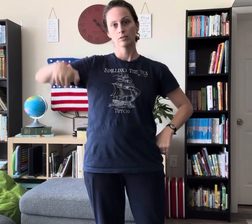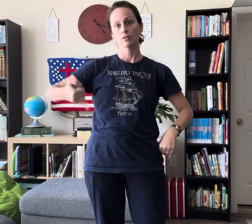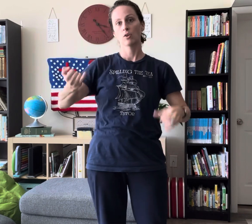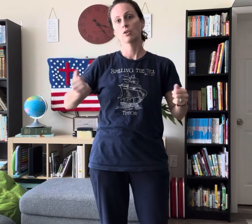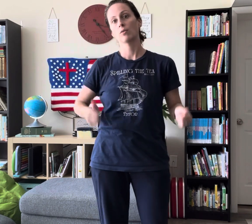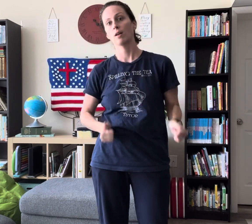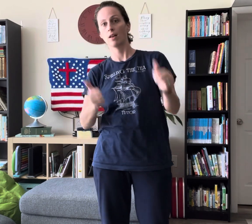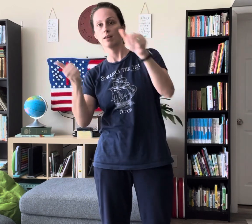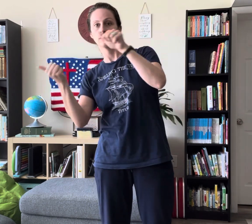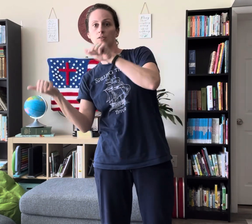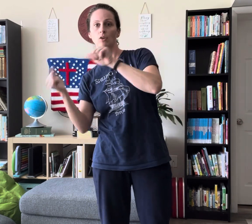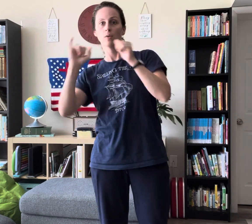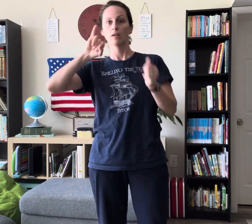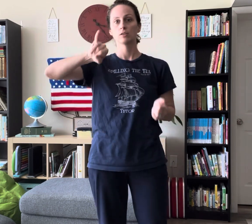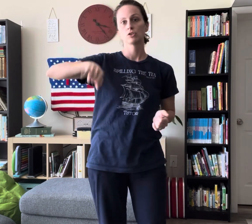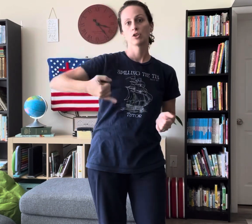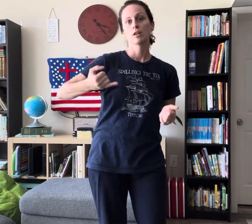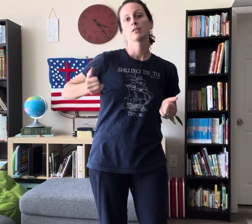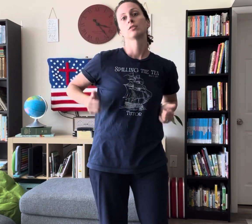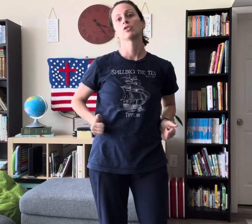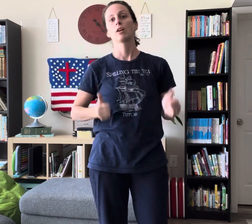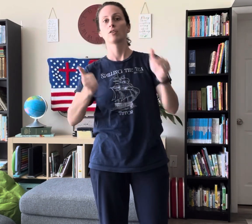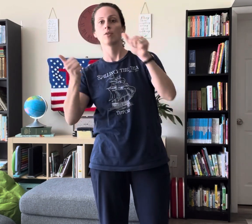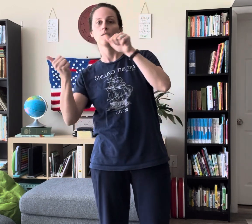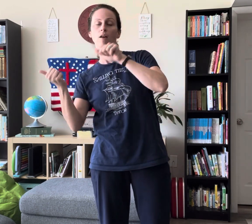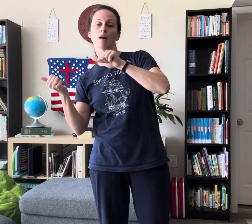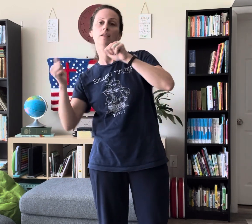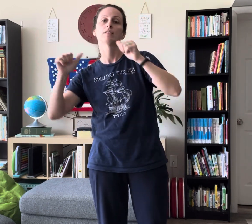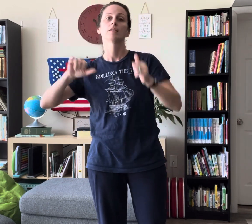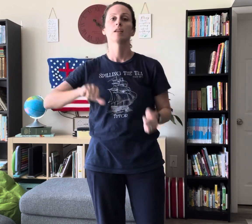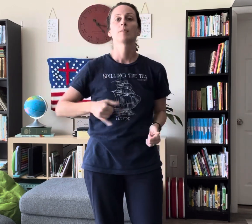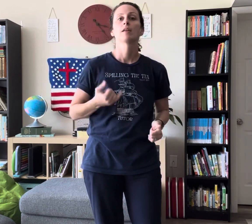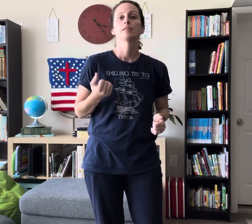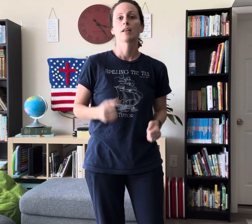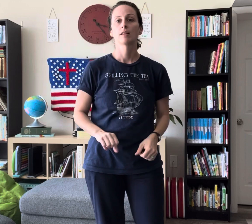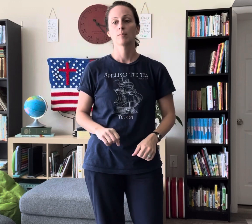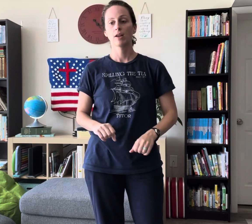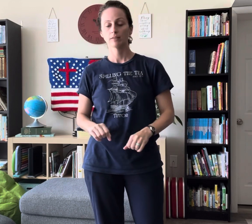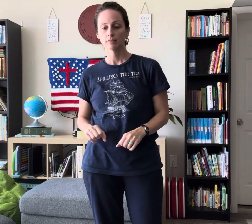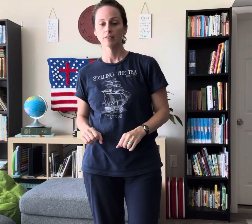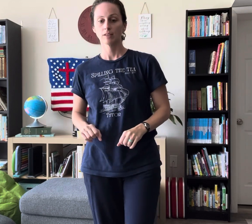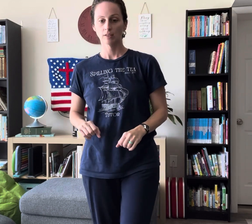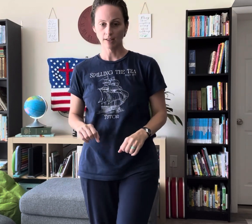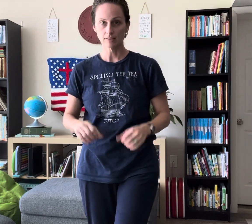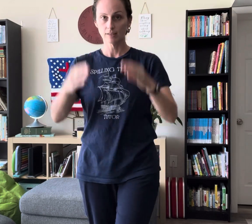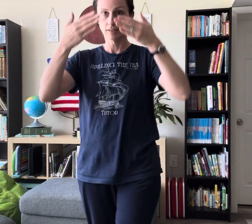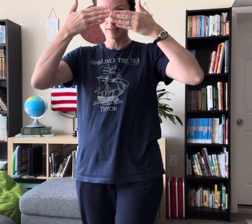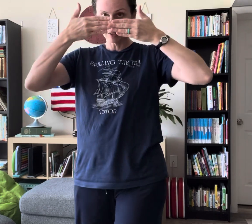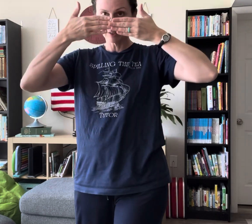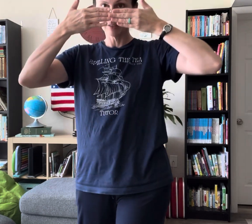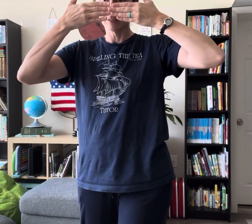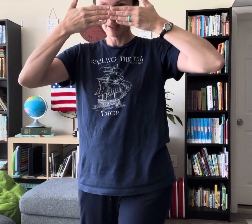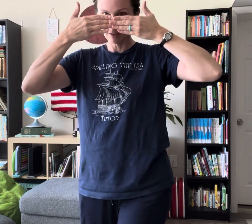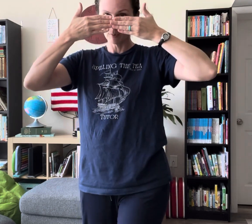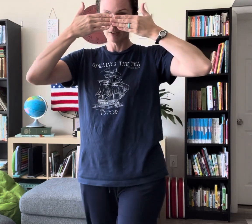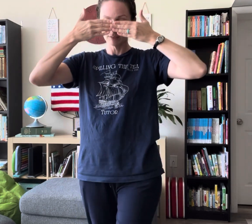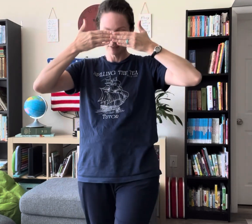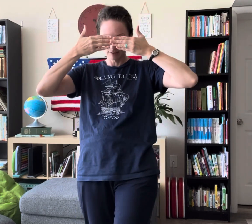John, Johannes, Johannes, John, John, Johannes. Tenebris, tenebrae, darkness, darkness, tenebris,